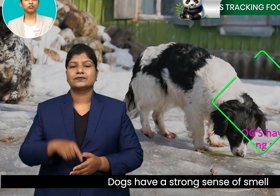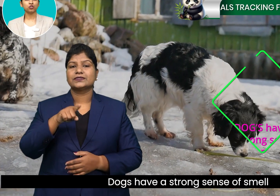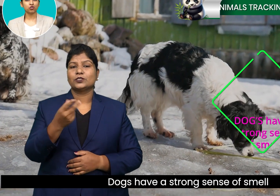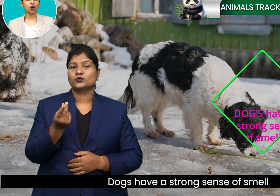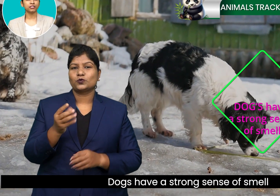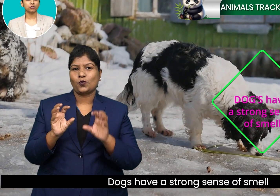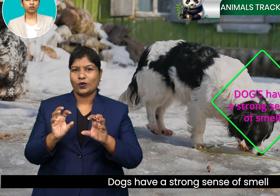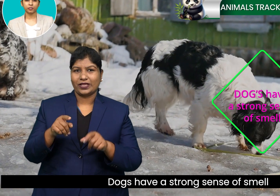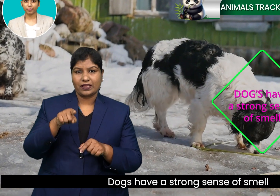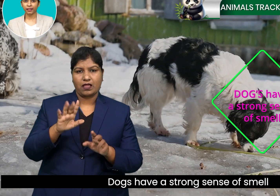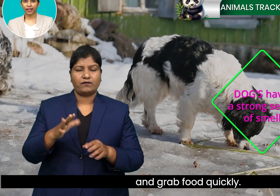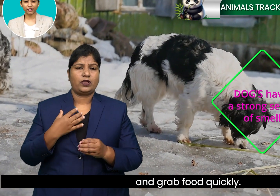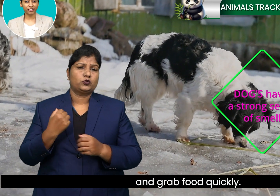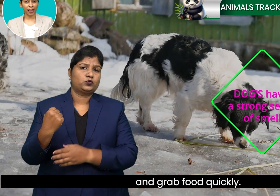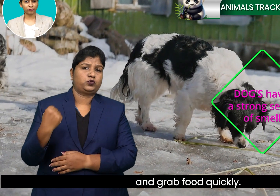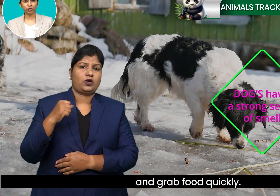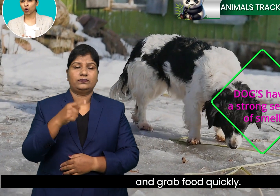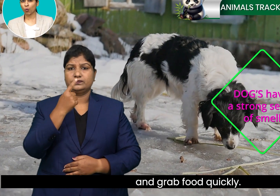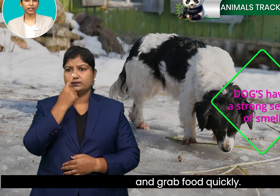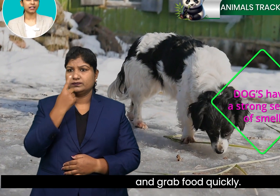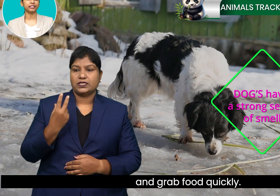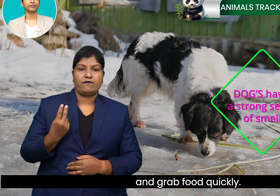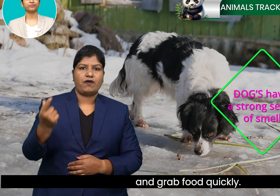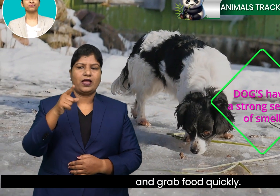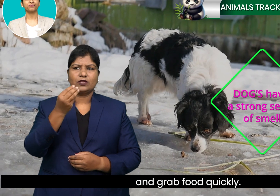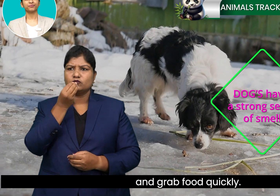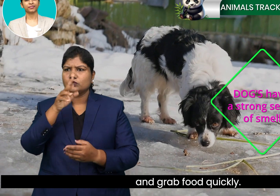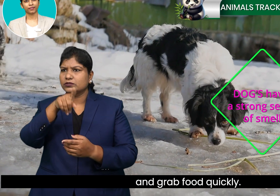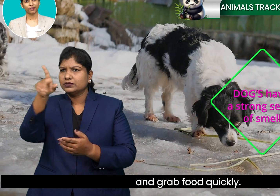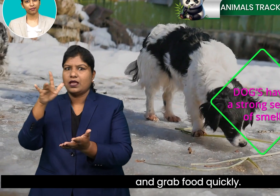Dogs have a strong sense of smell and grab food quickly.